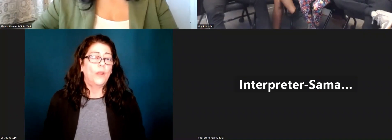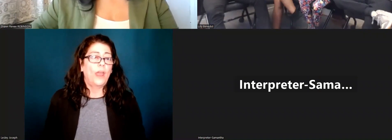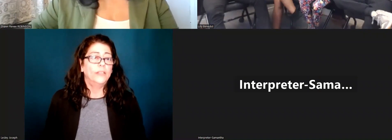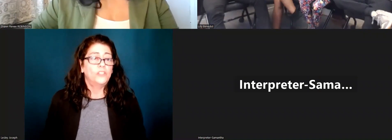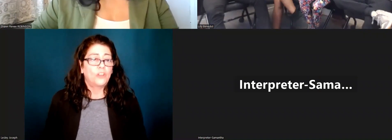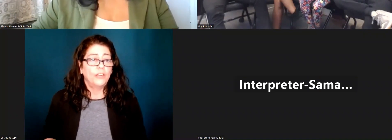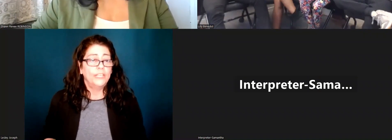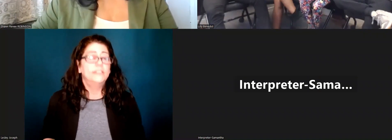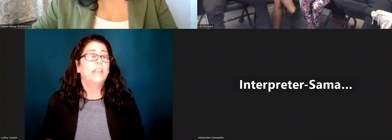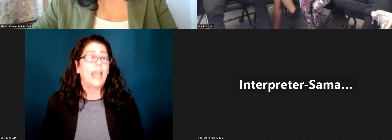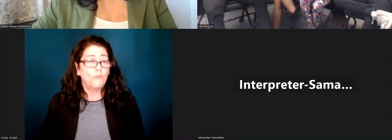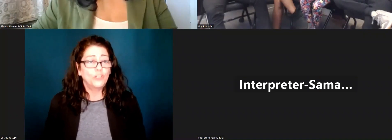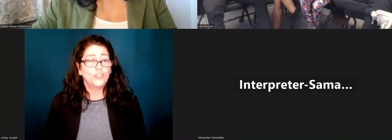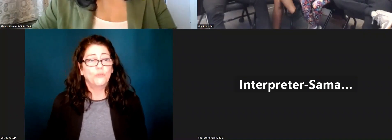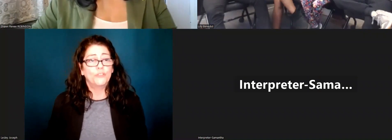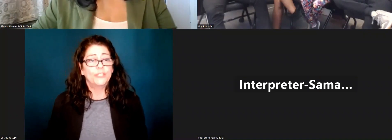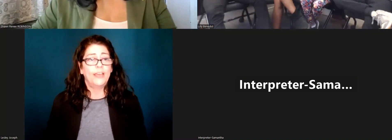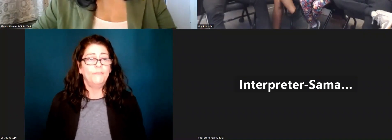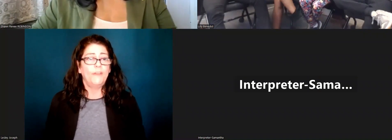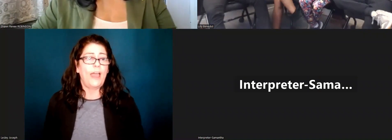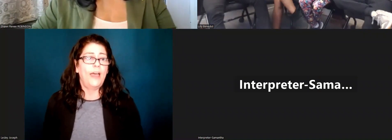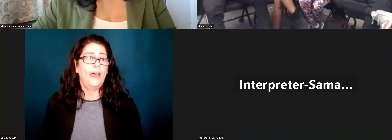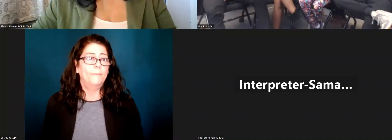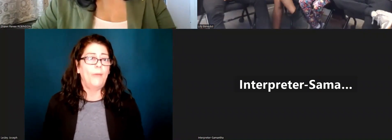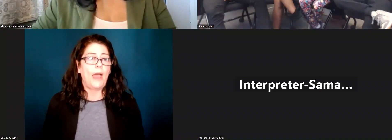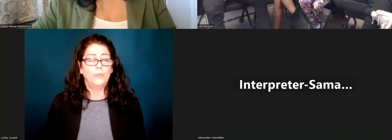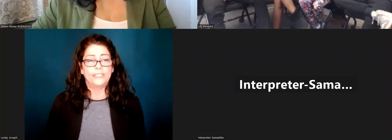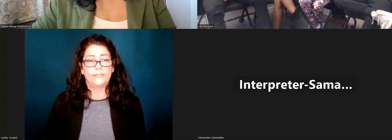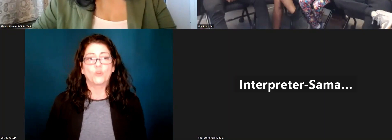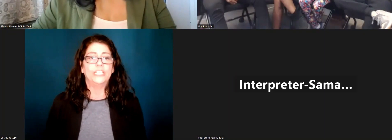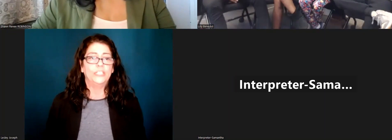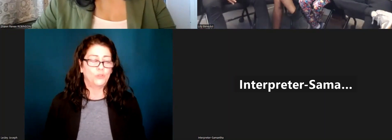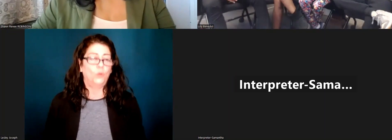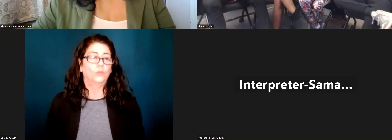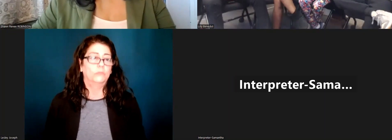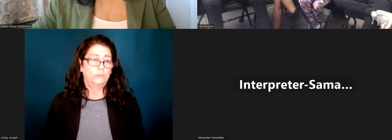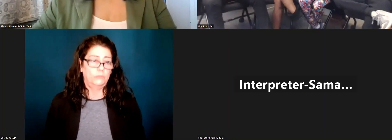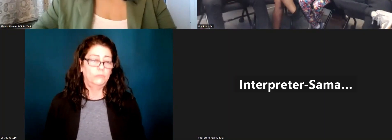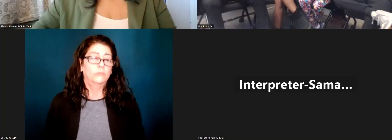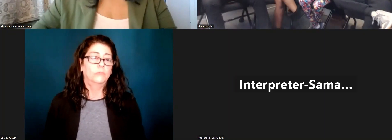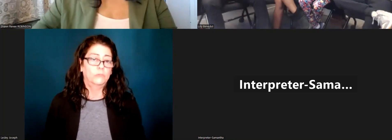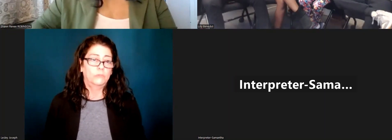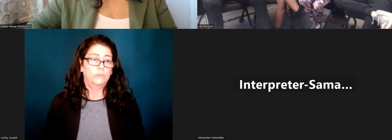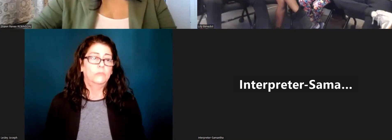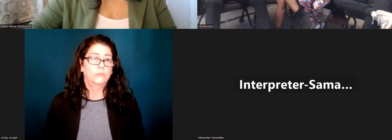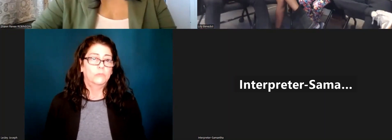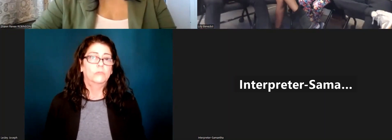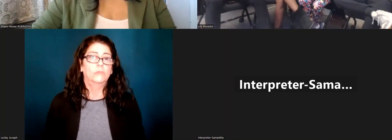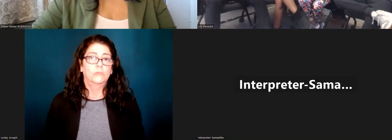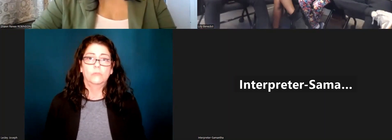So when I started California School for the Deaf, I was 14 years old.